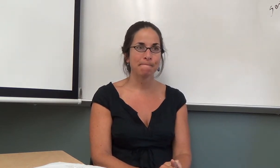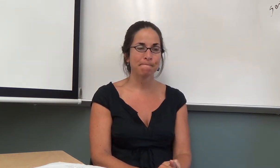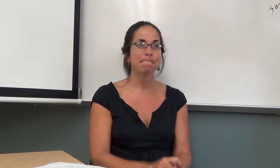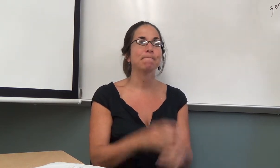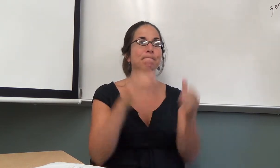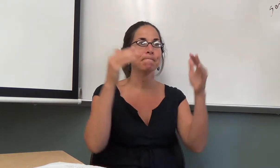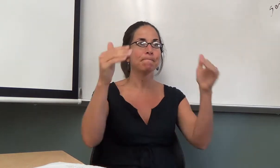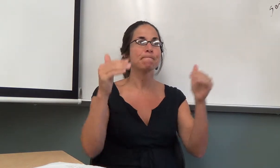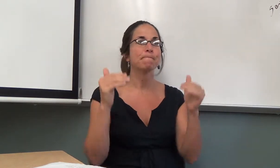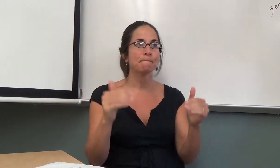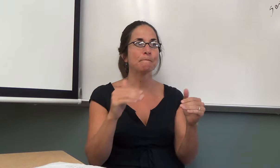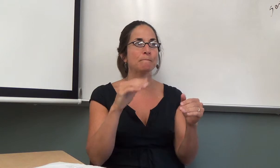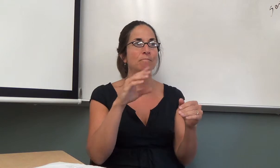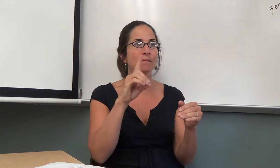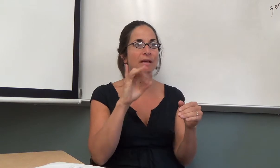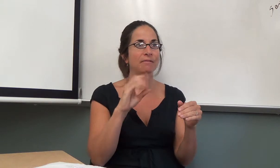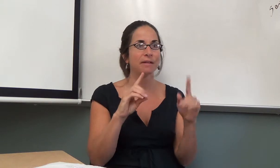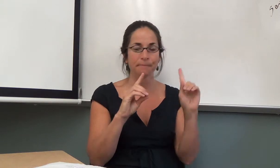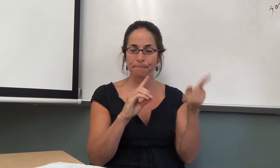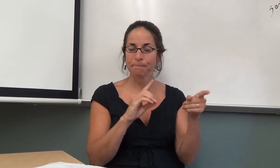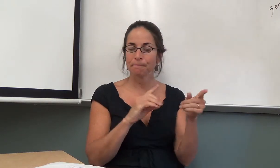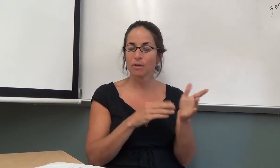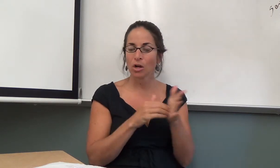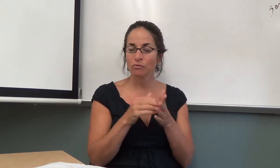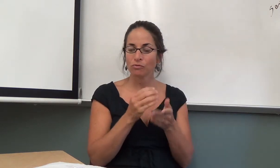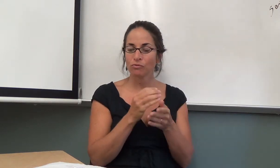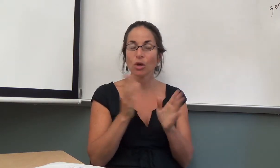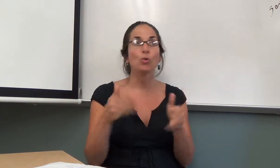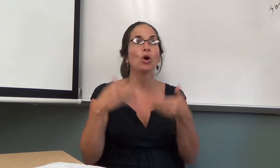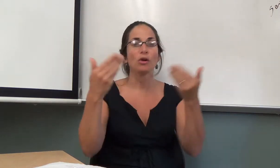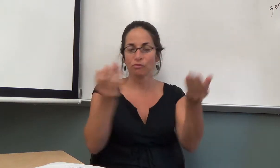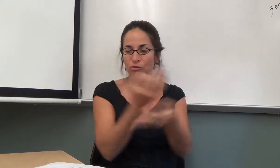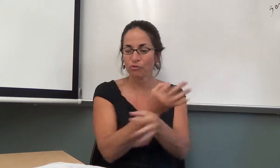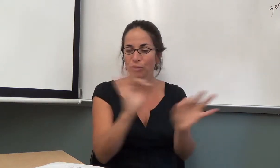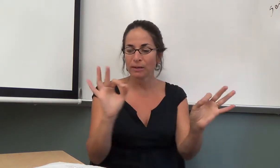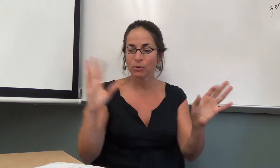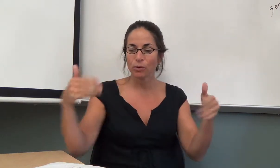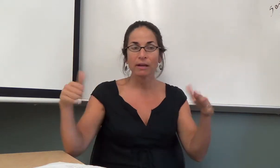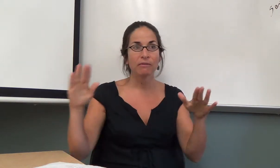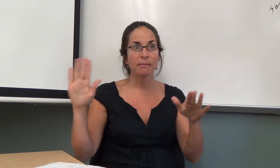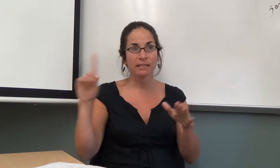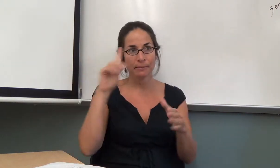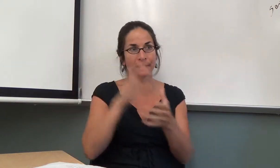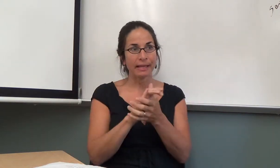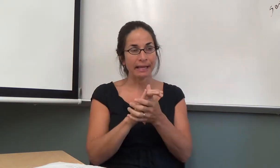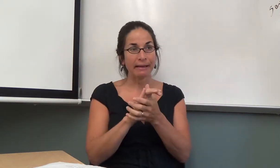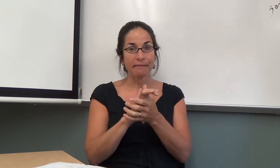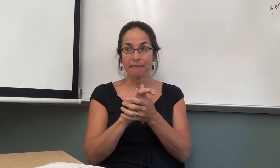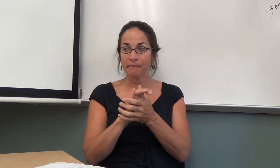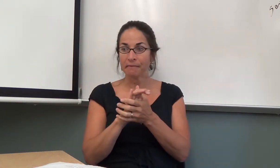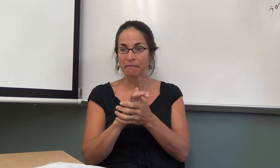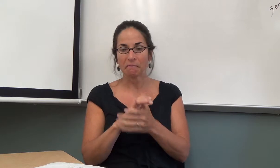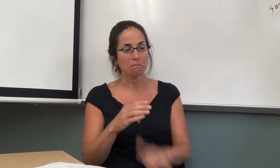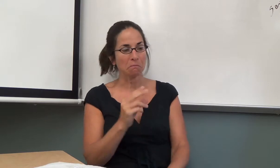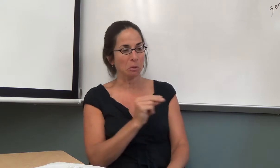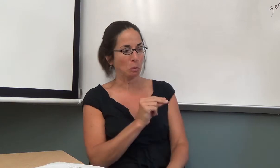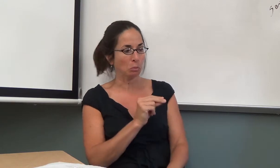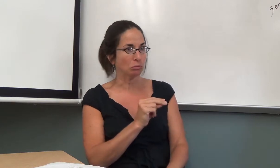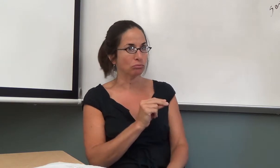it. Offered freedom to give up his beliefs, he said no. All right. Whew.